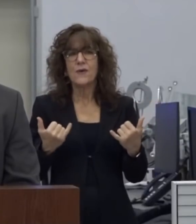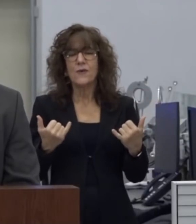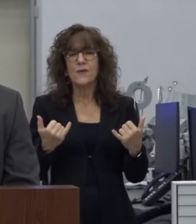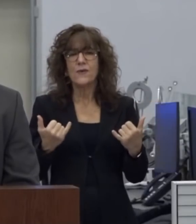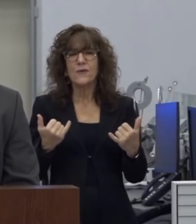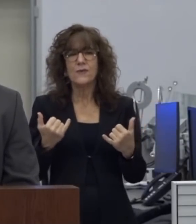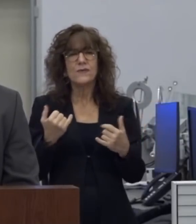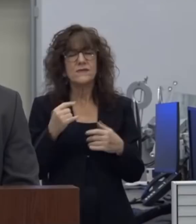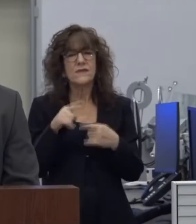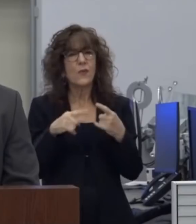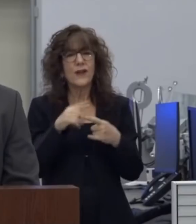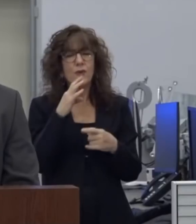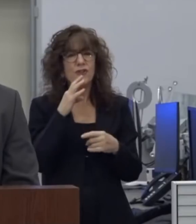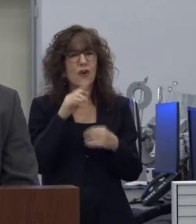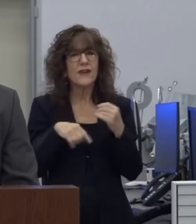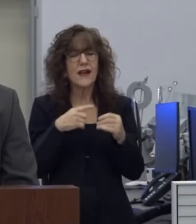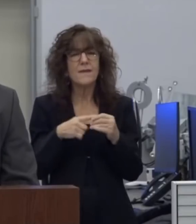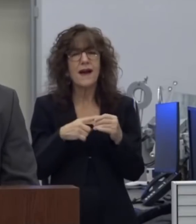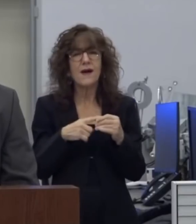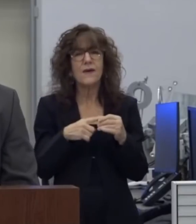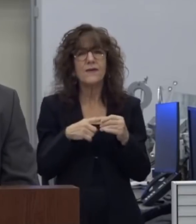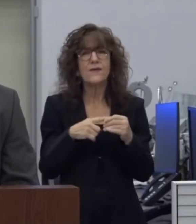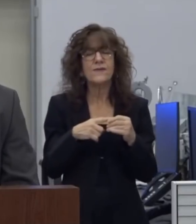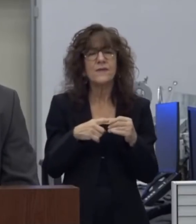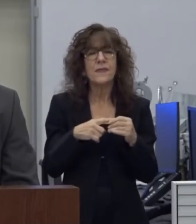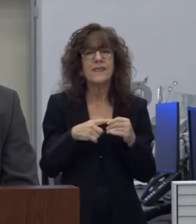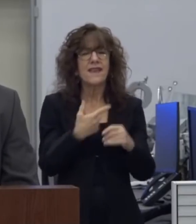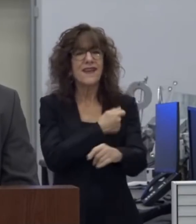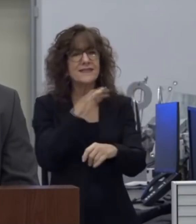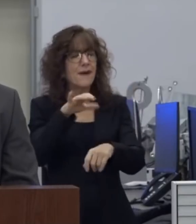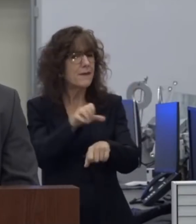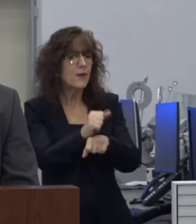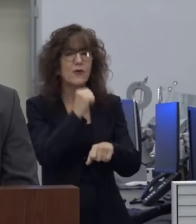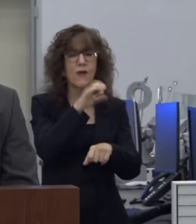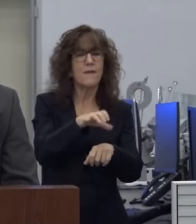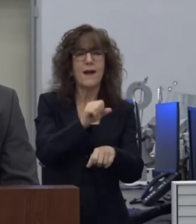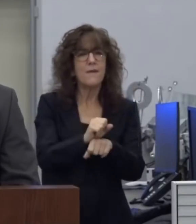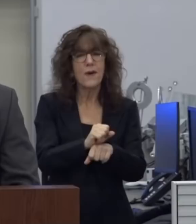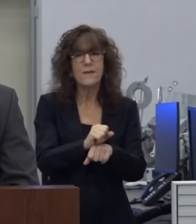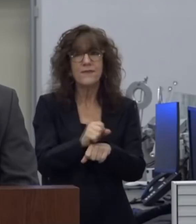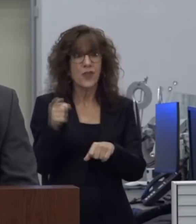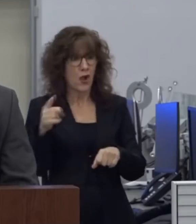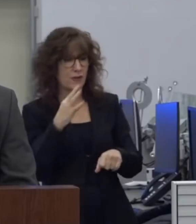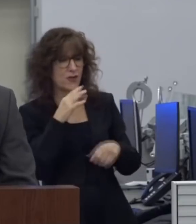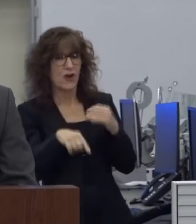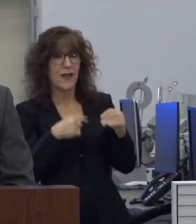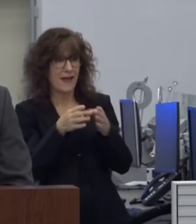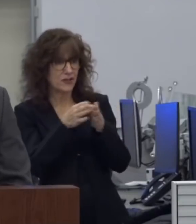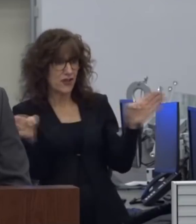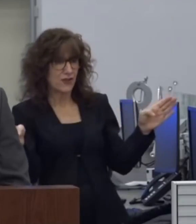we talking about people going to these places to get vaccines by appointment or not? Are we talking about the